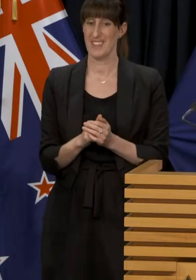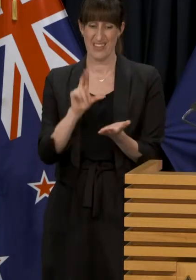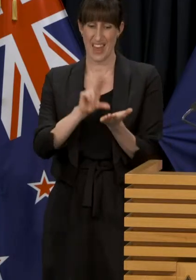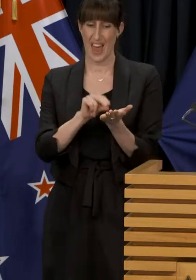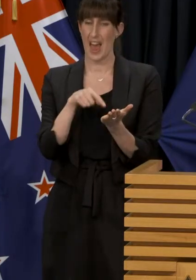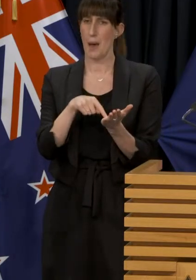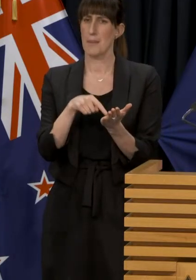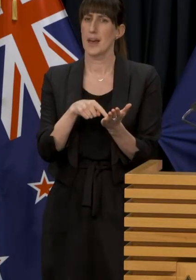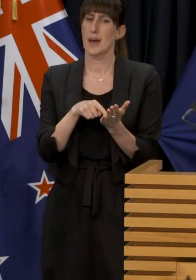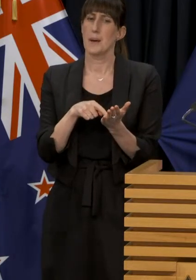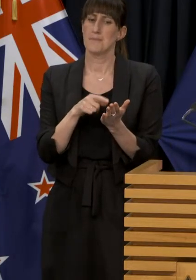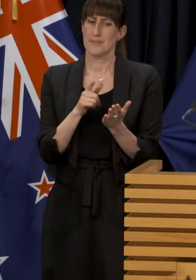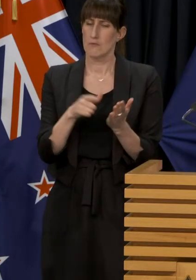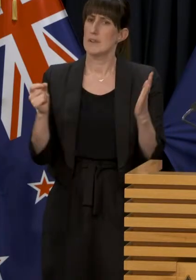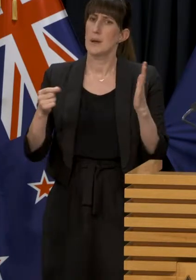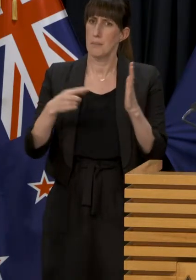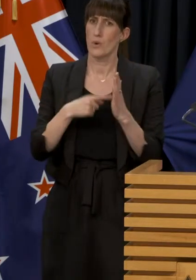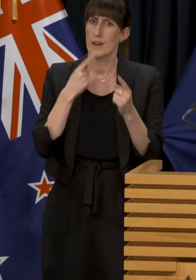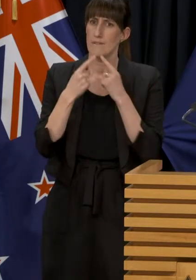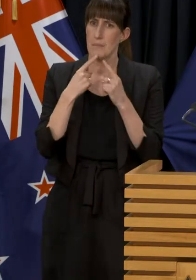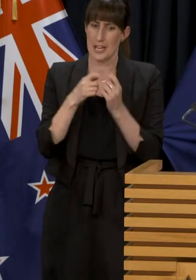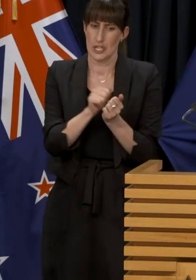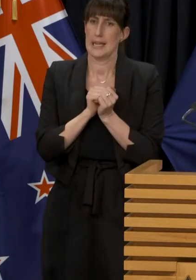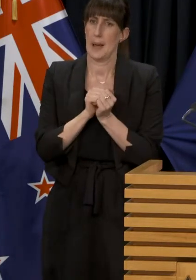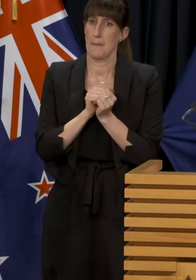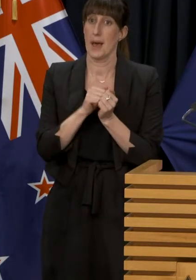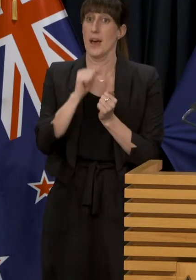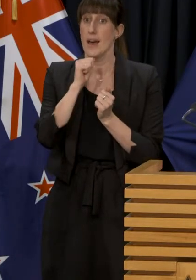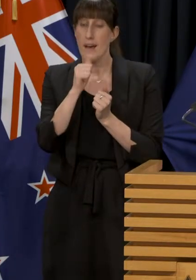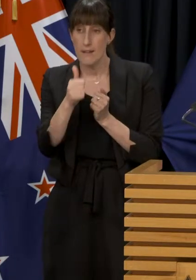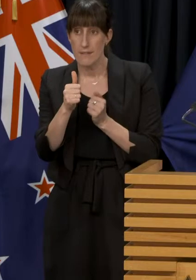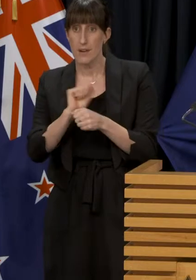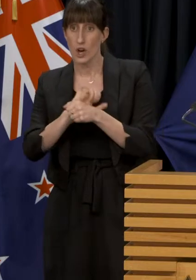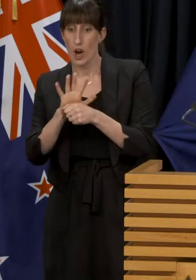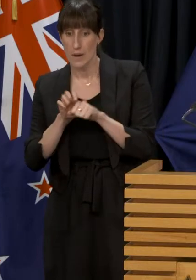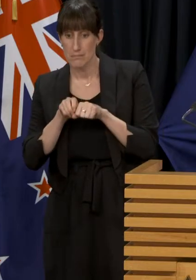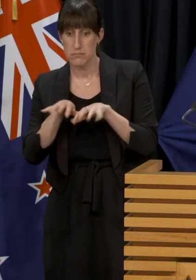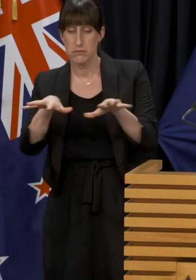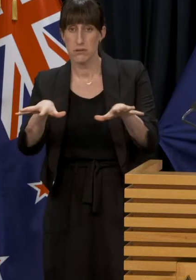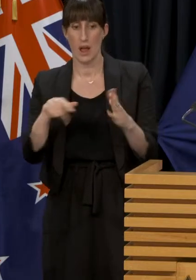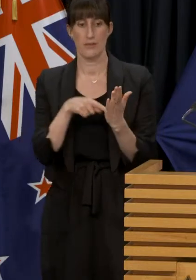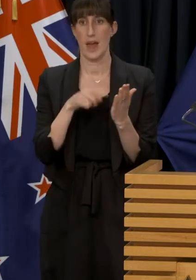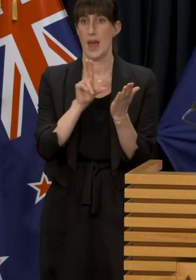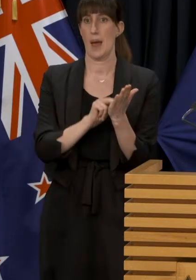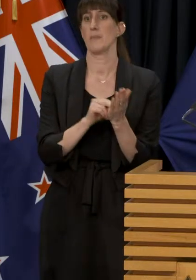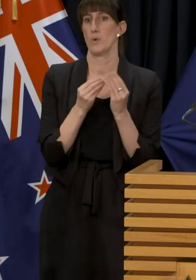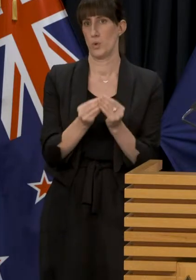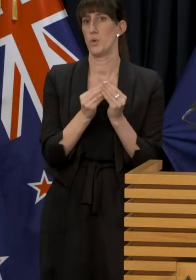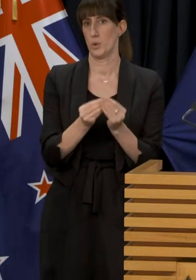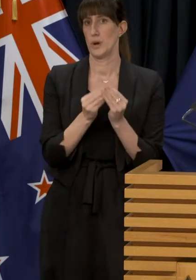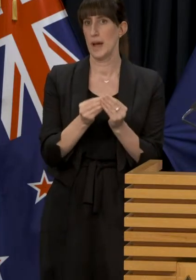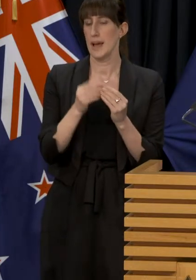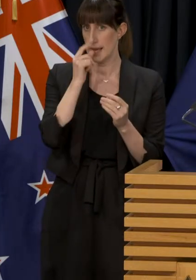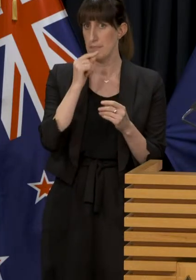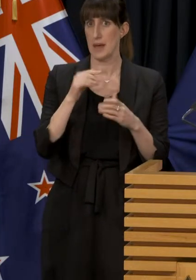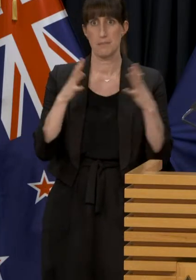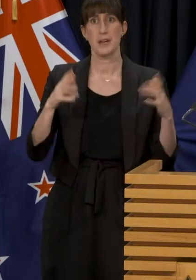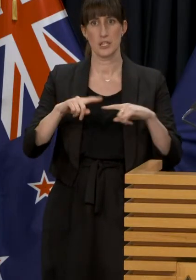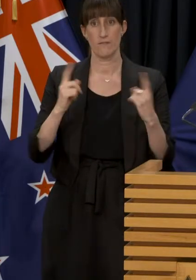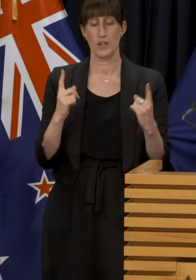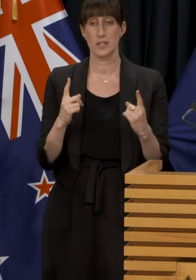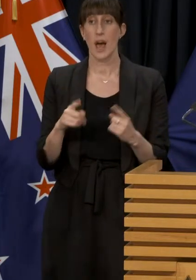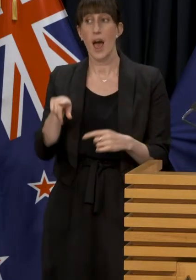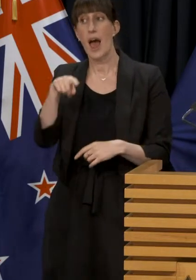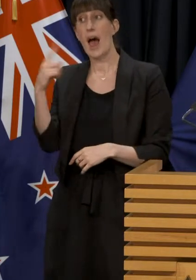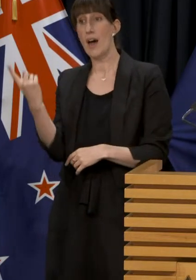wouldn't have. In the event of an outbreak, it could make an enormous difference. That doesn't mean that we're not pursuing alternative technology. I hope to have